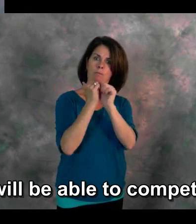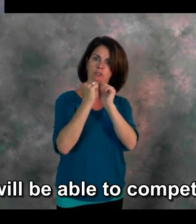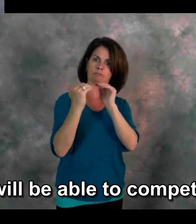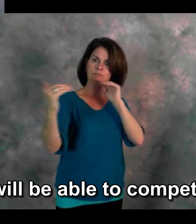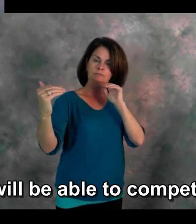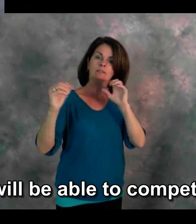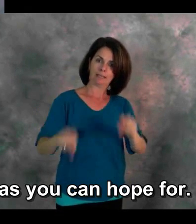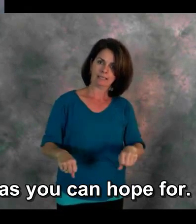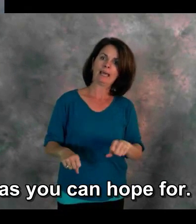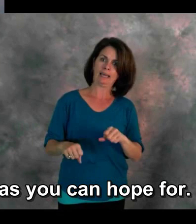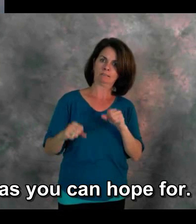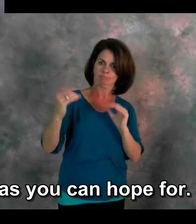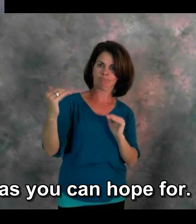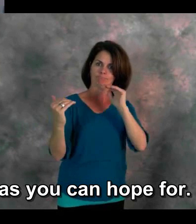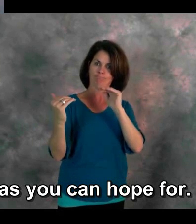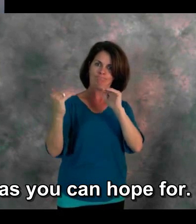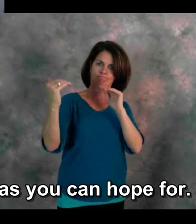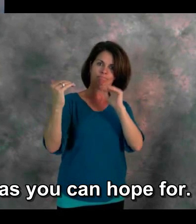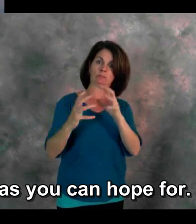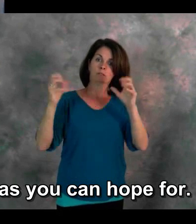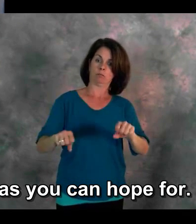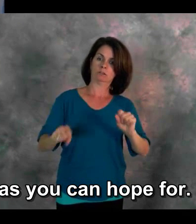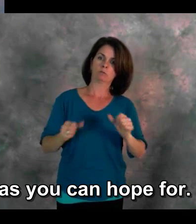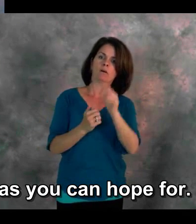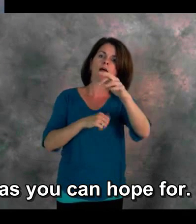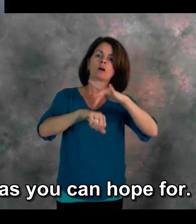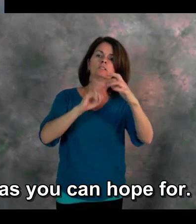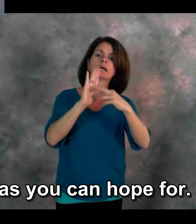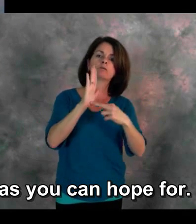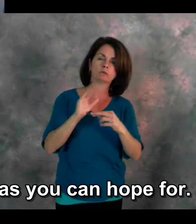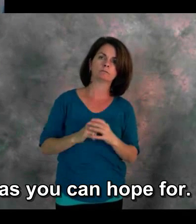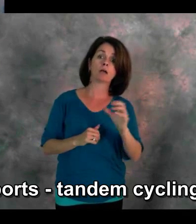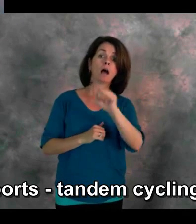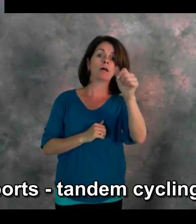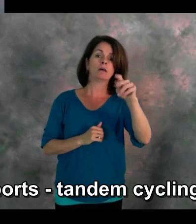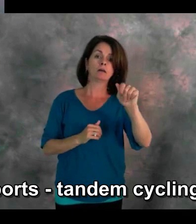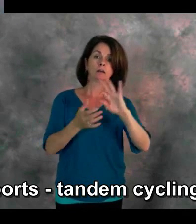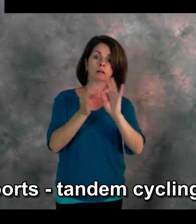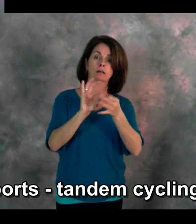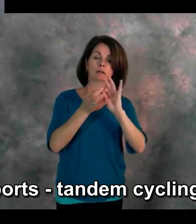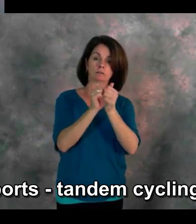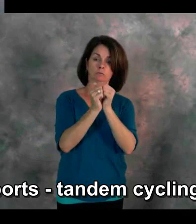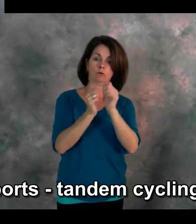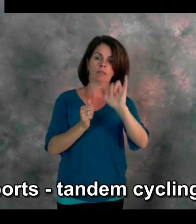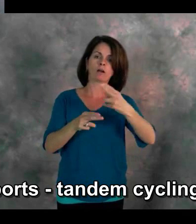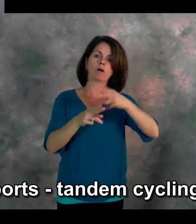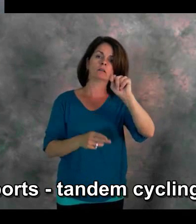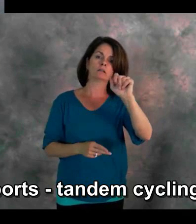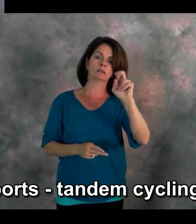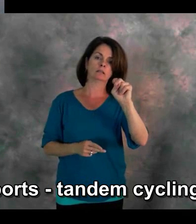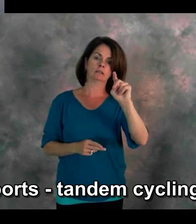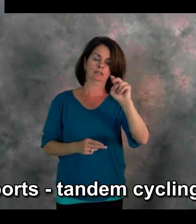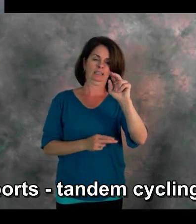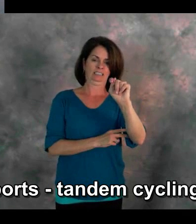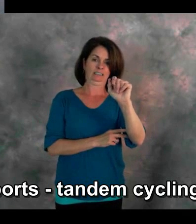on as equal a playing field as you can hope for. Some other Paralympic sports,